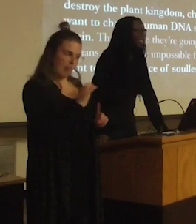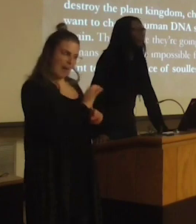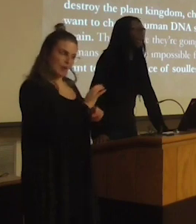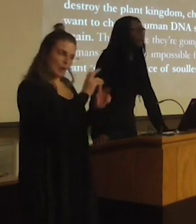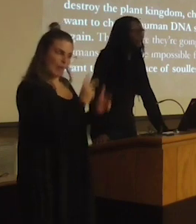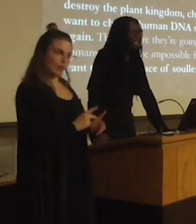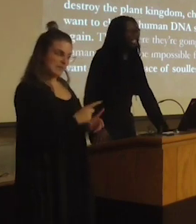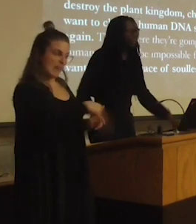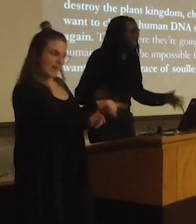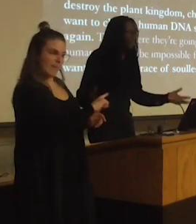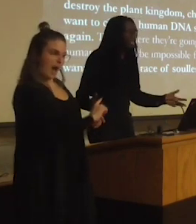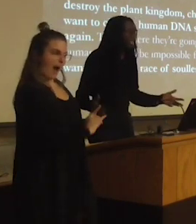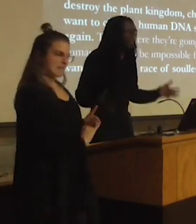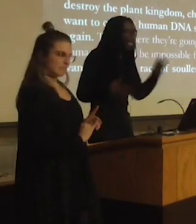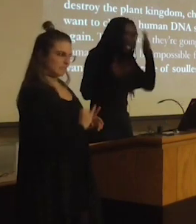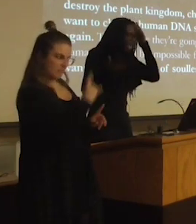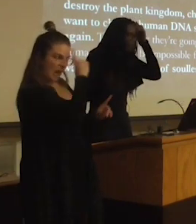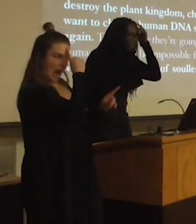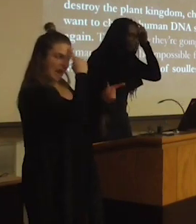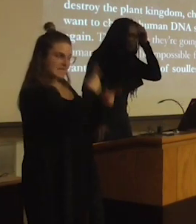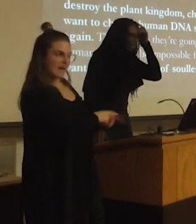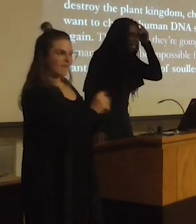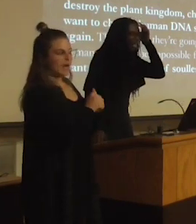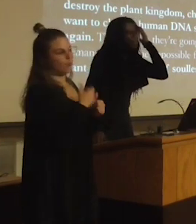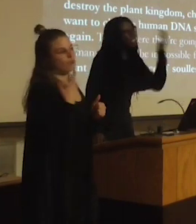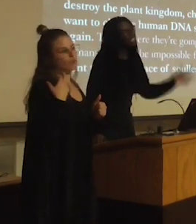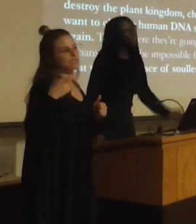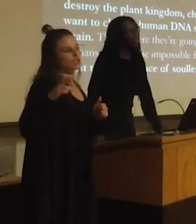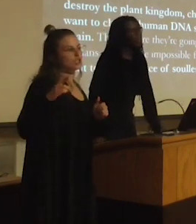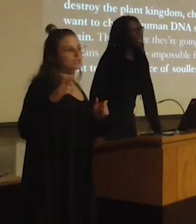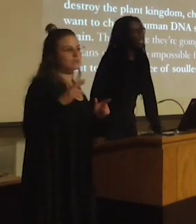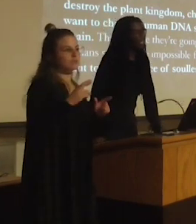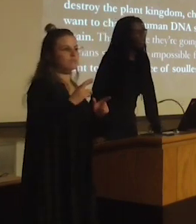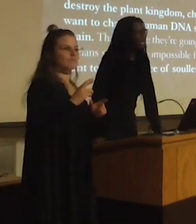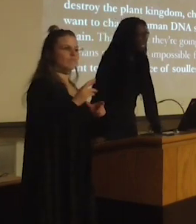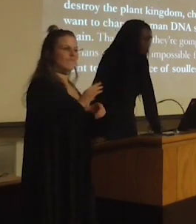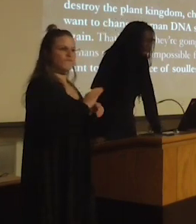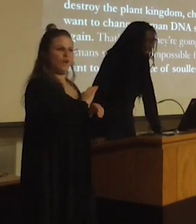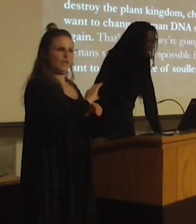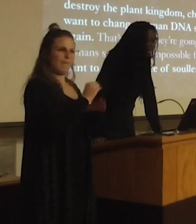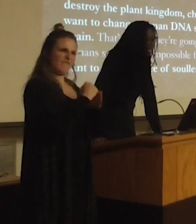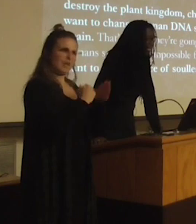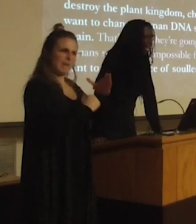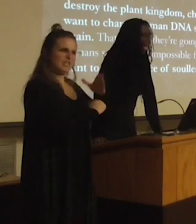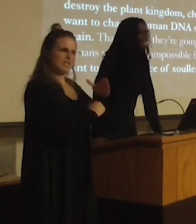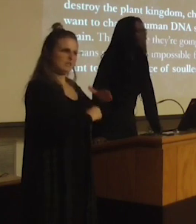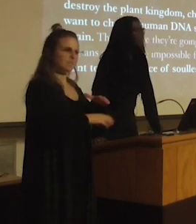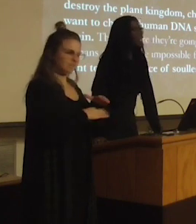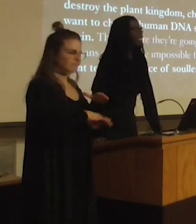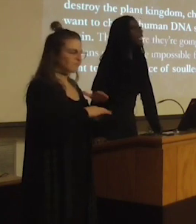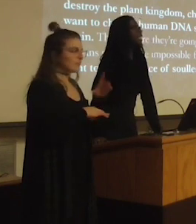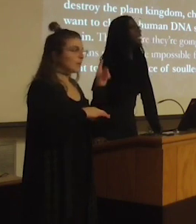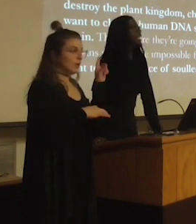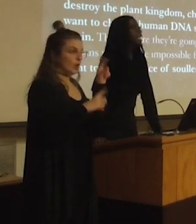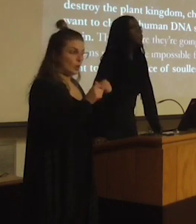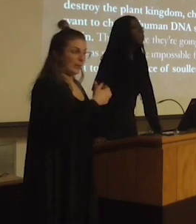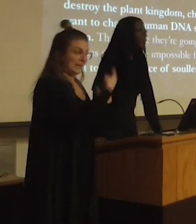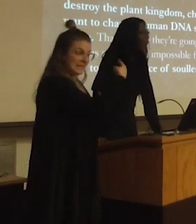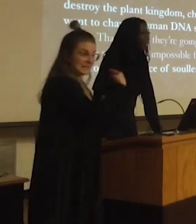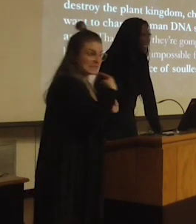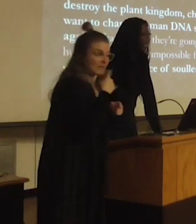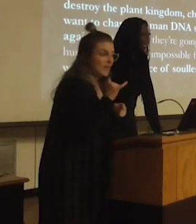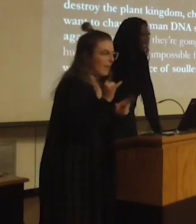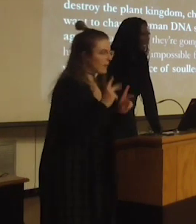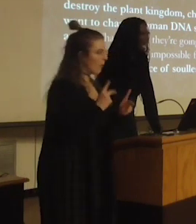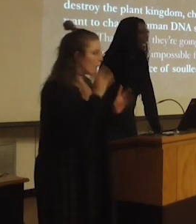people who identify with religious fundamentalism and specifically Christian fundamentalism in the United States. And so when he says these things,